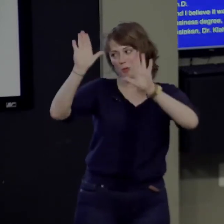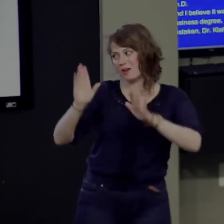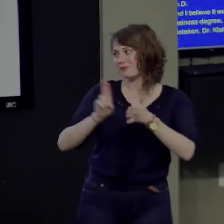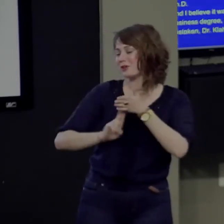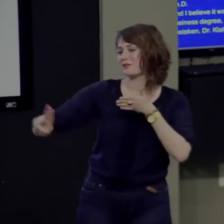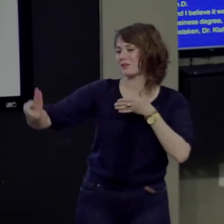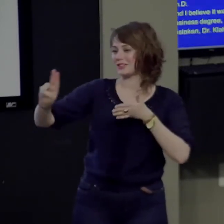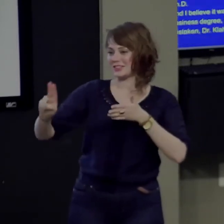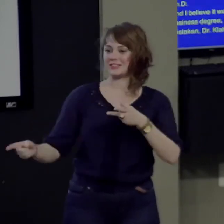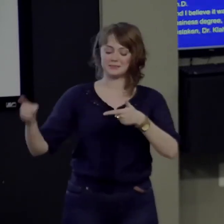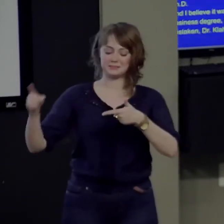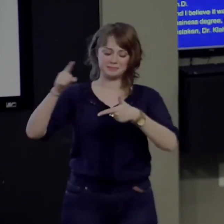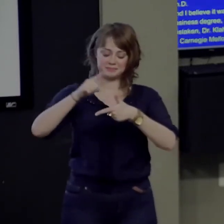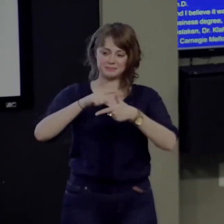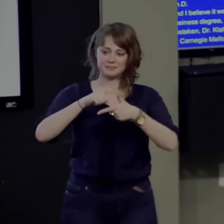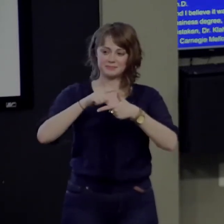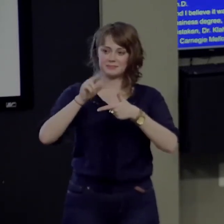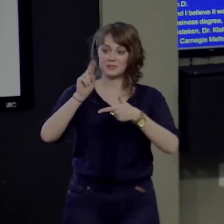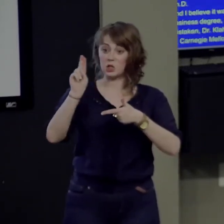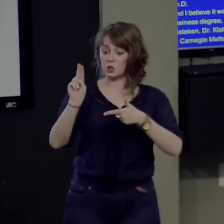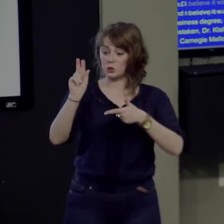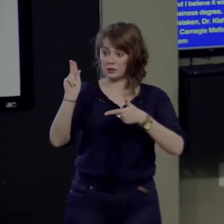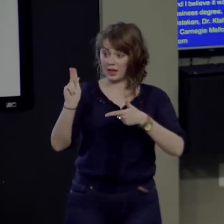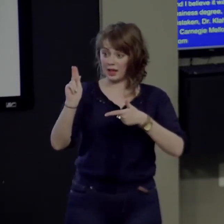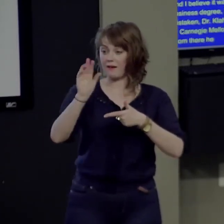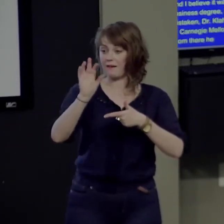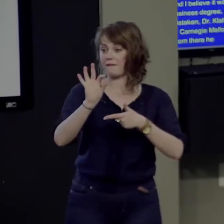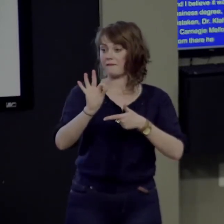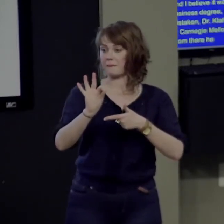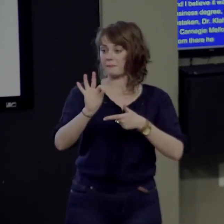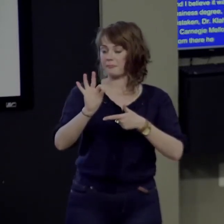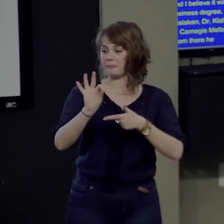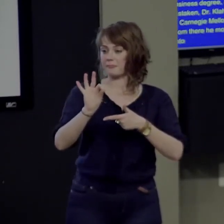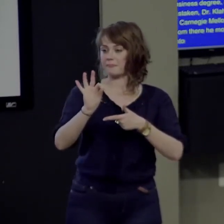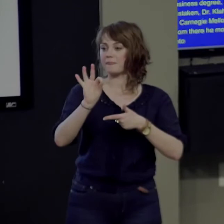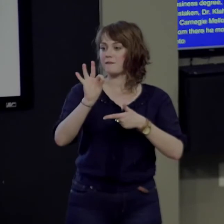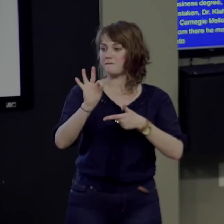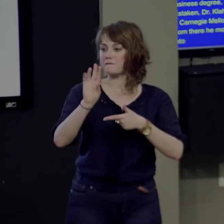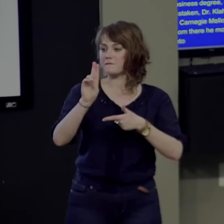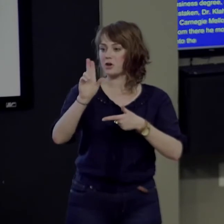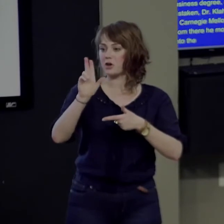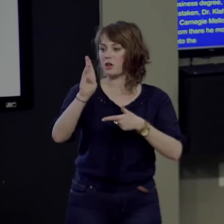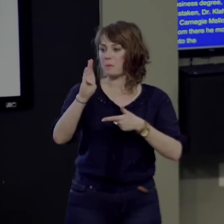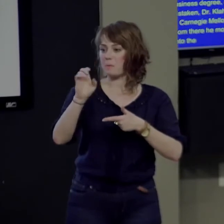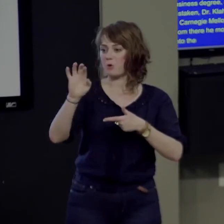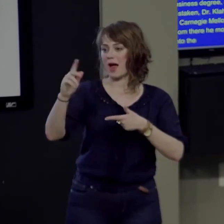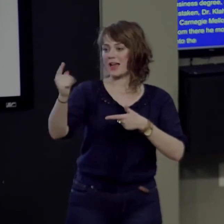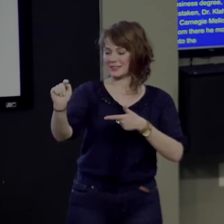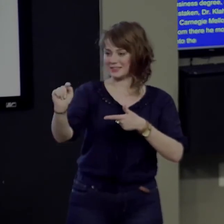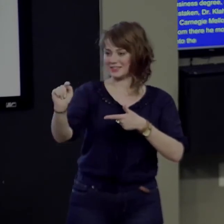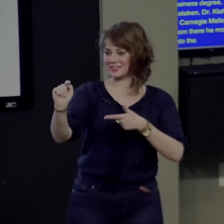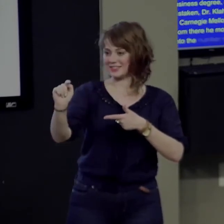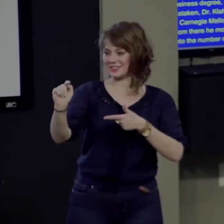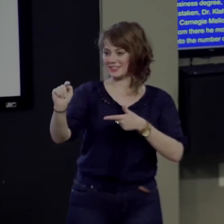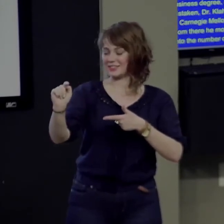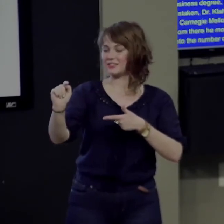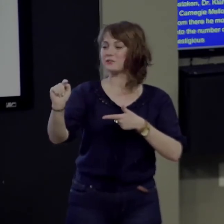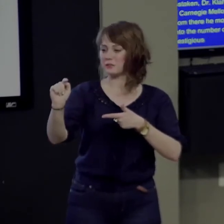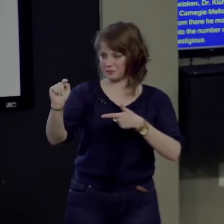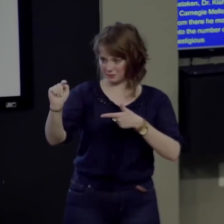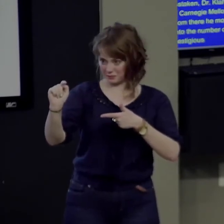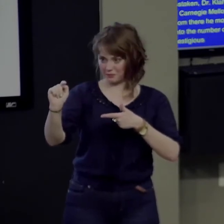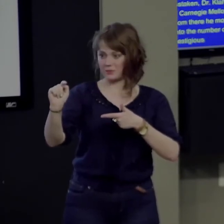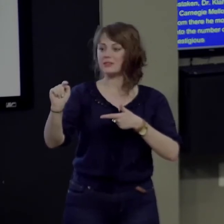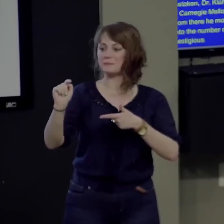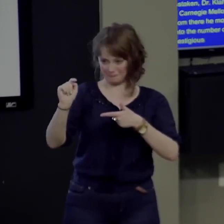From there, he moved on to a number of prestigious universities, including going to the UK